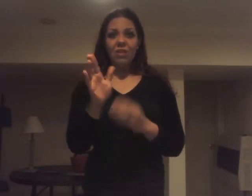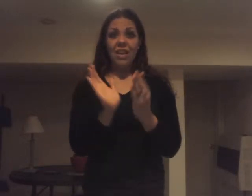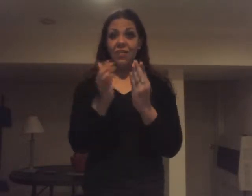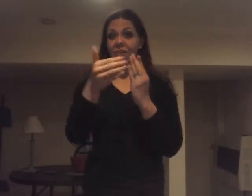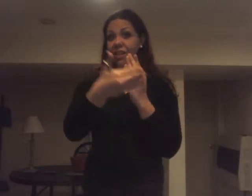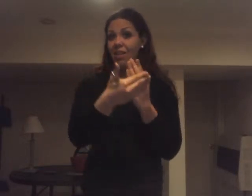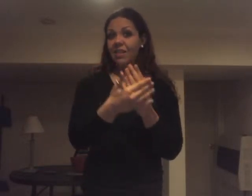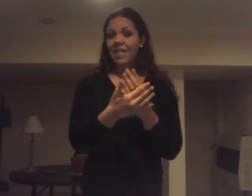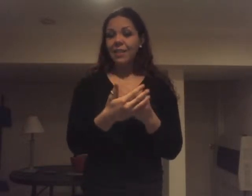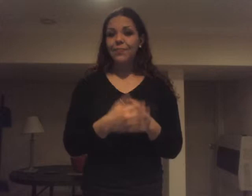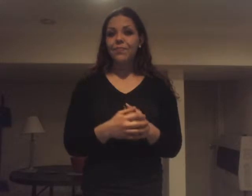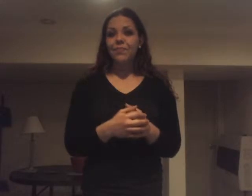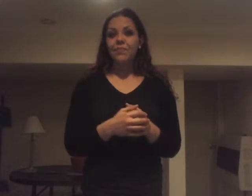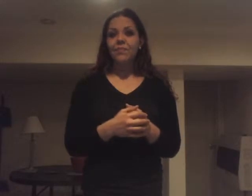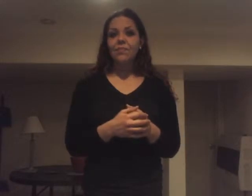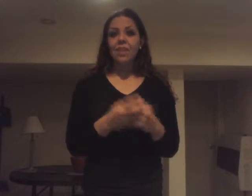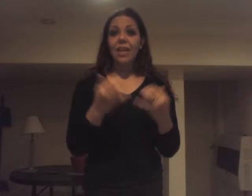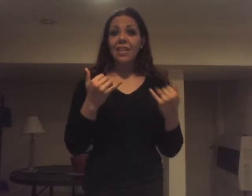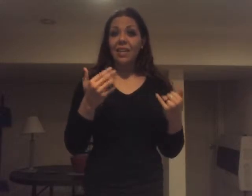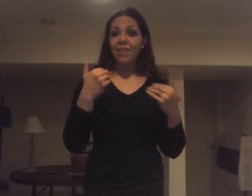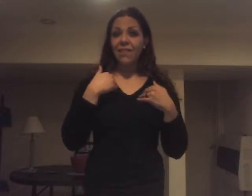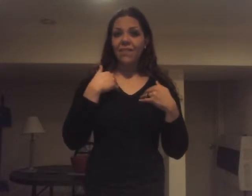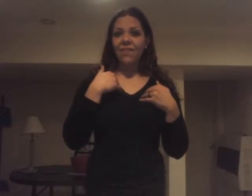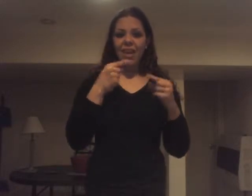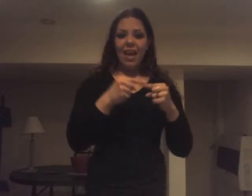recommended for the reverse, anti-testosterone therapy.